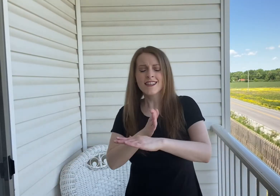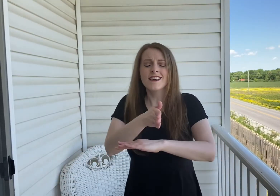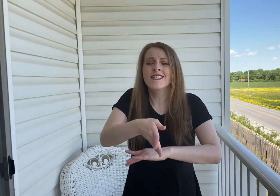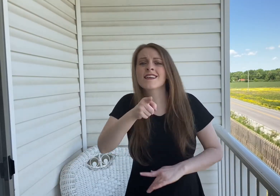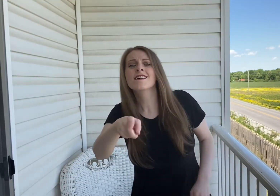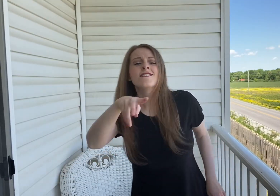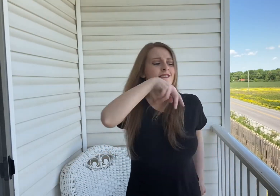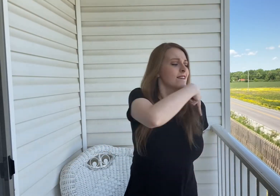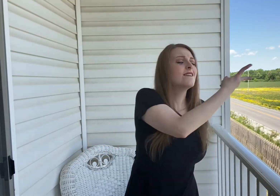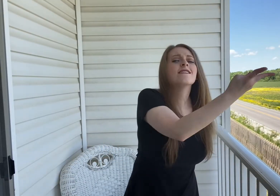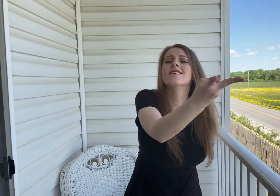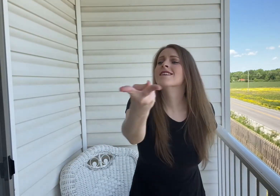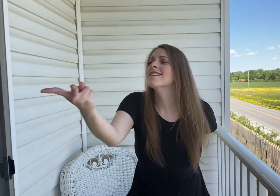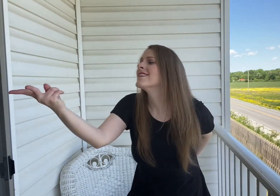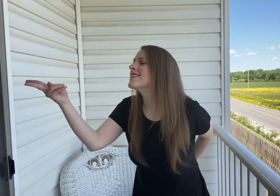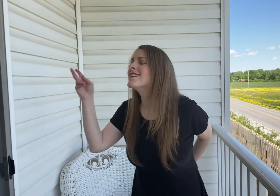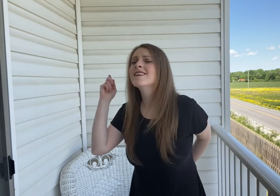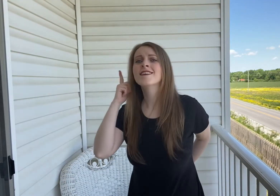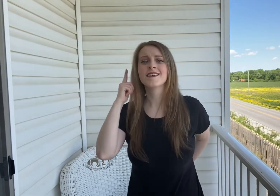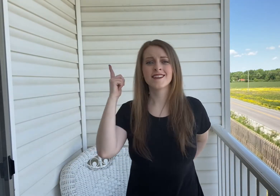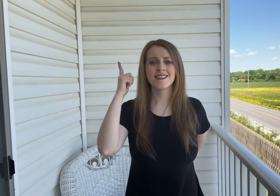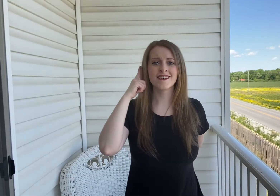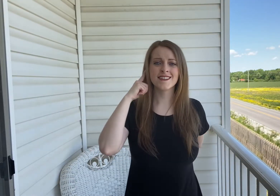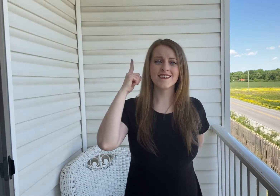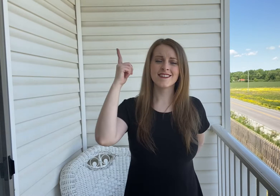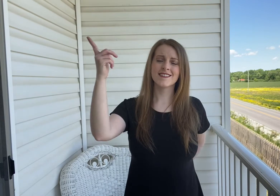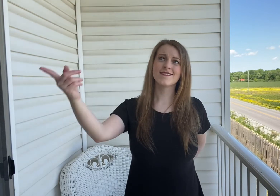silence, your voice is heard.